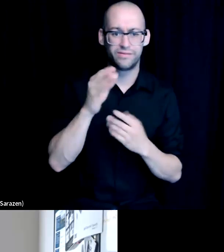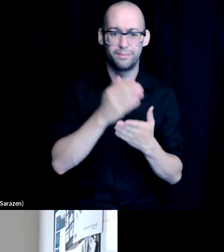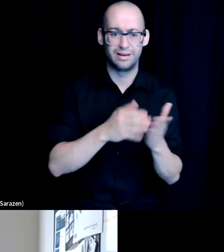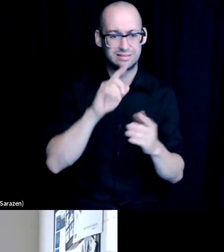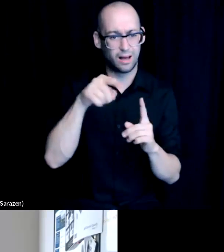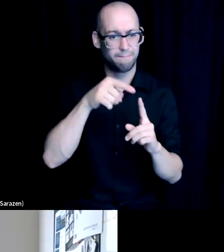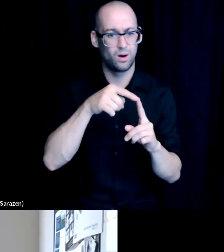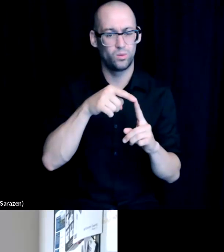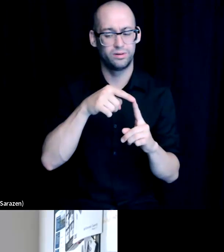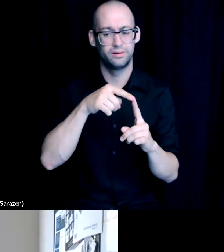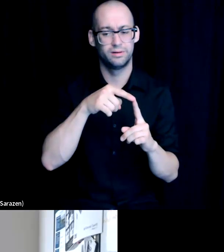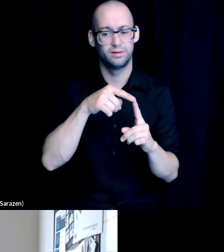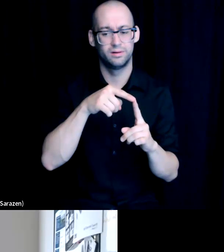about